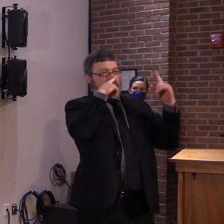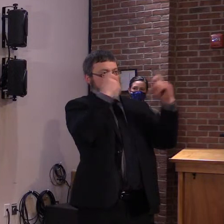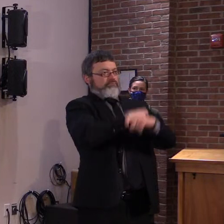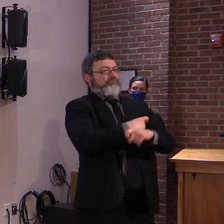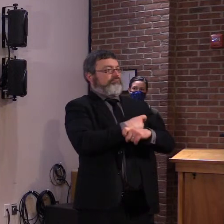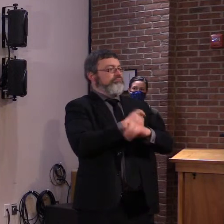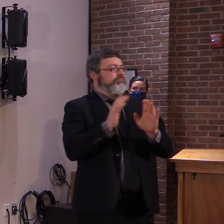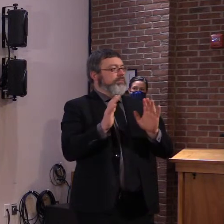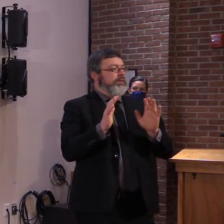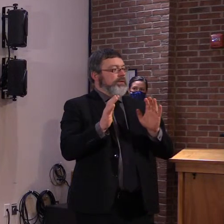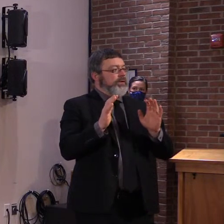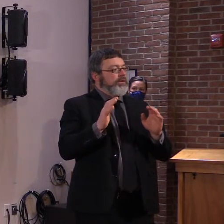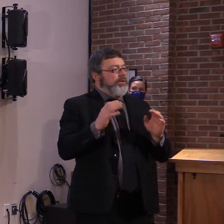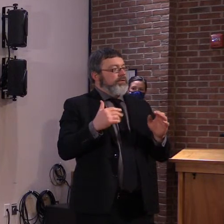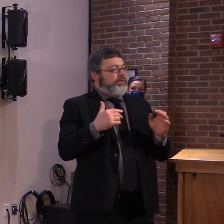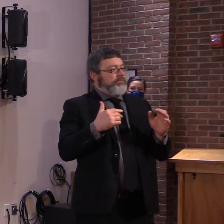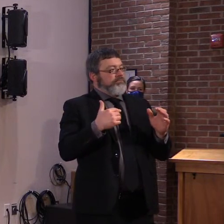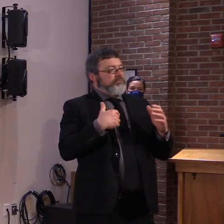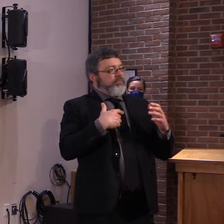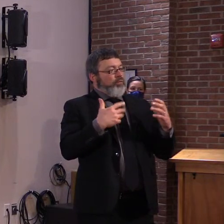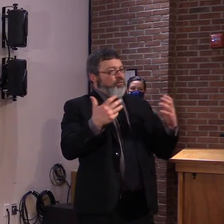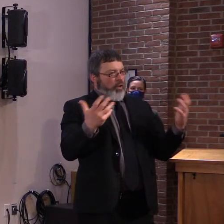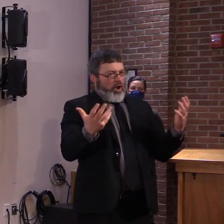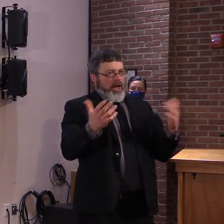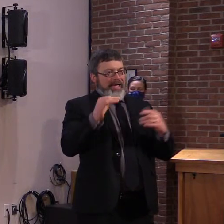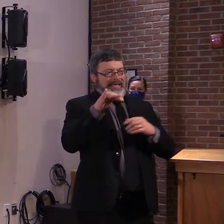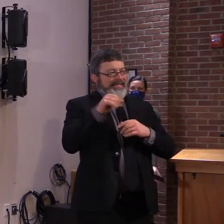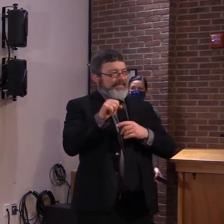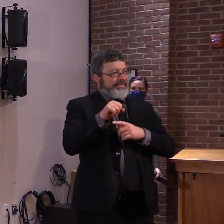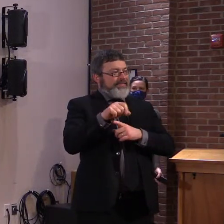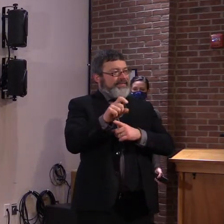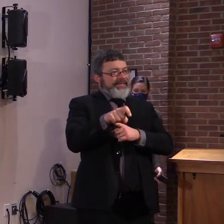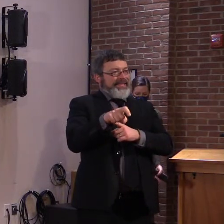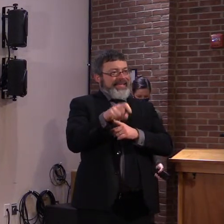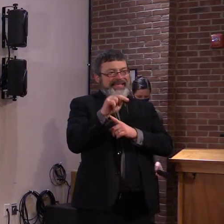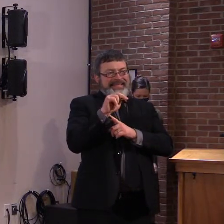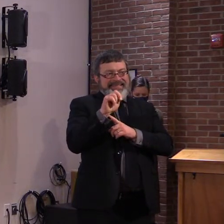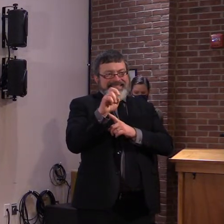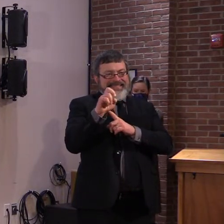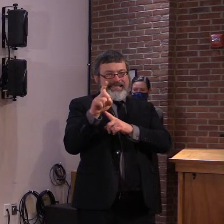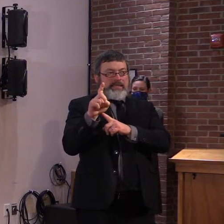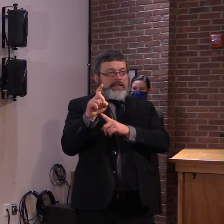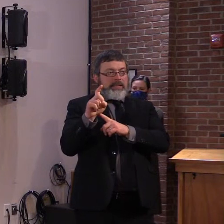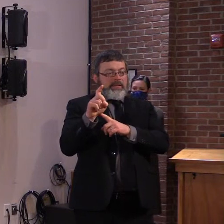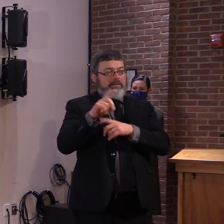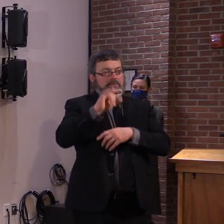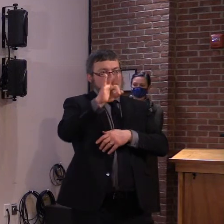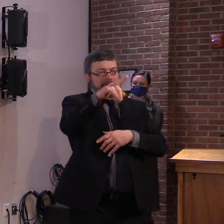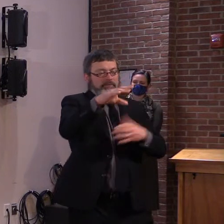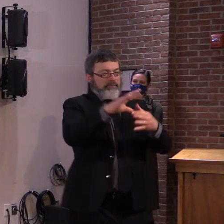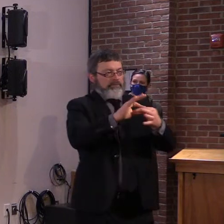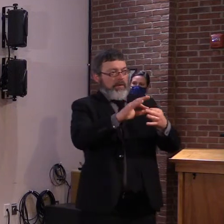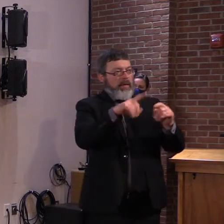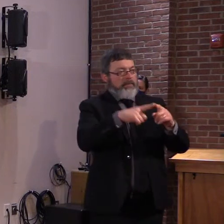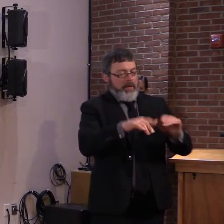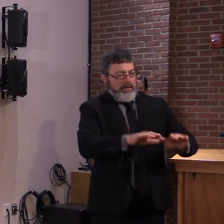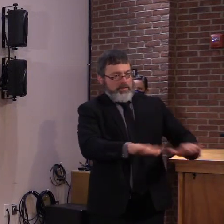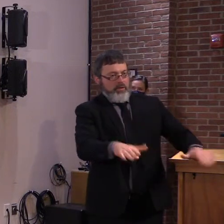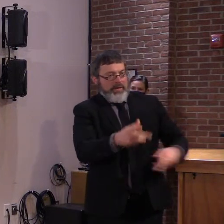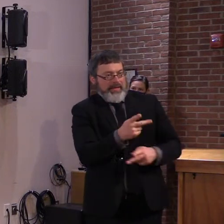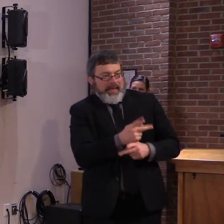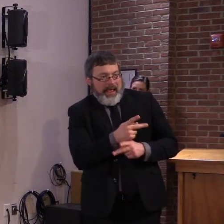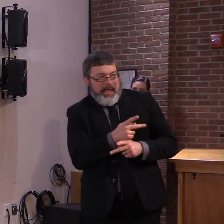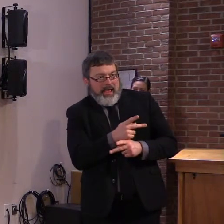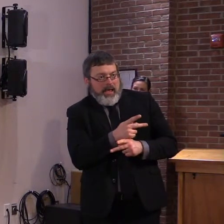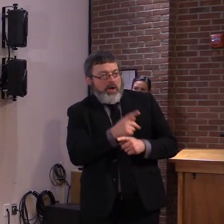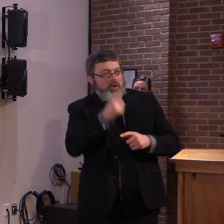to school. It's getting together in a much larger group in a social setting without masks and so